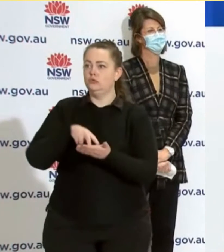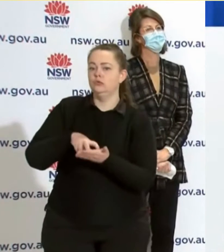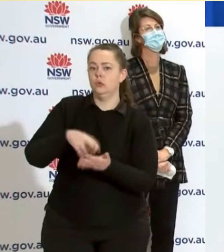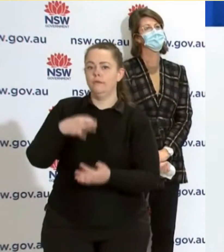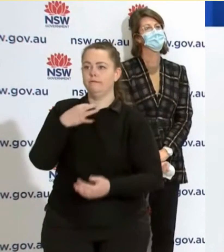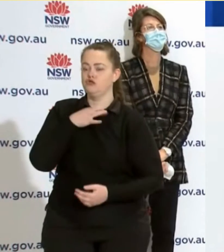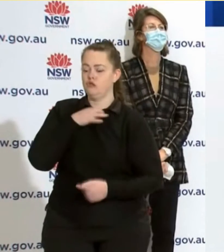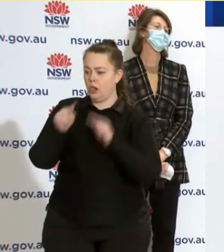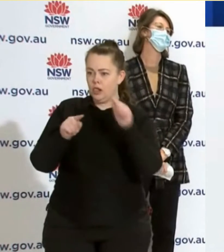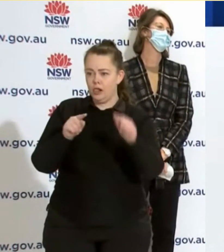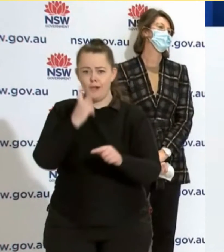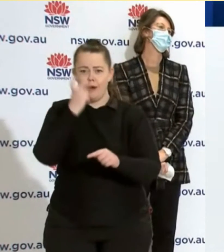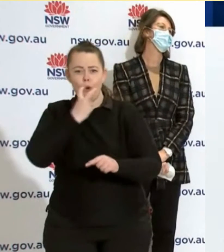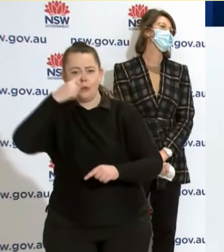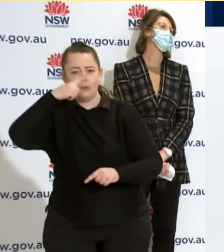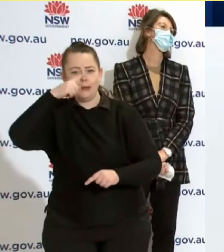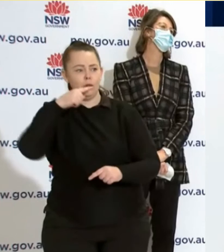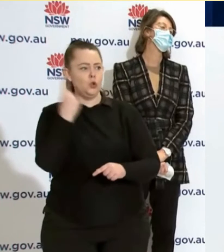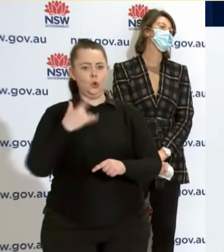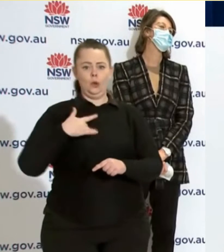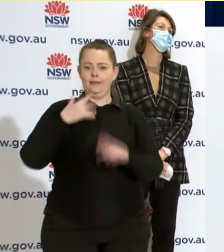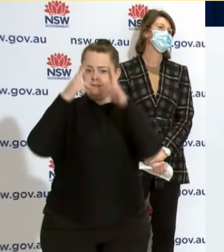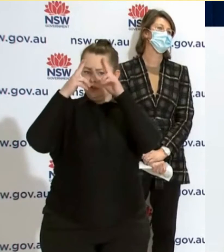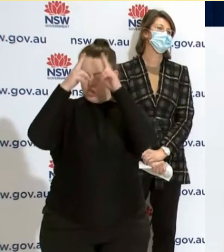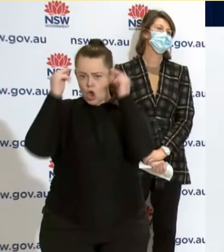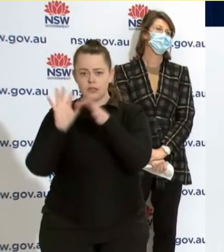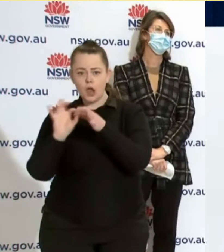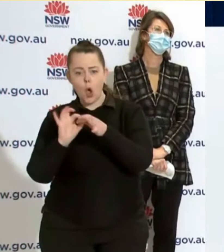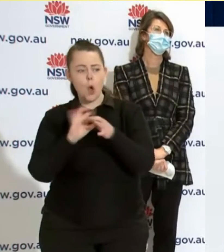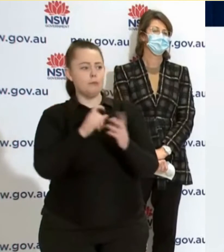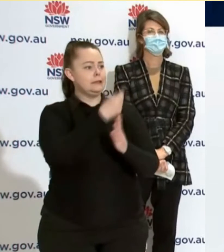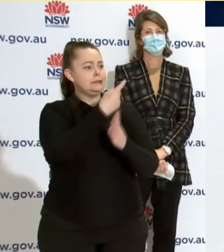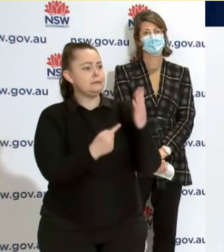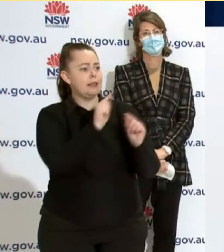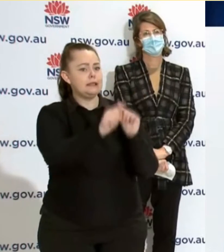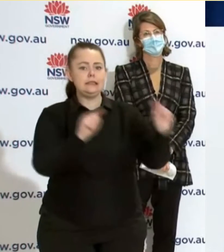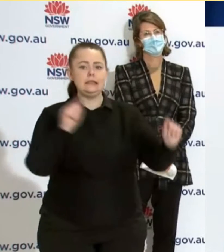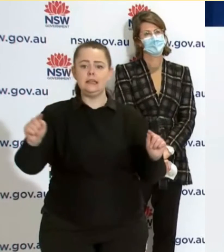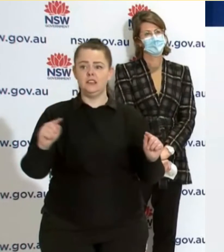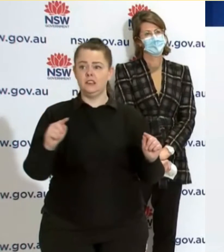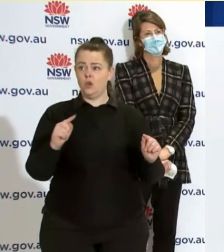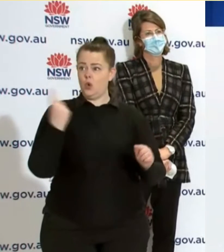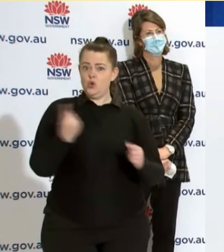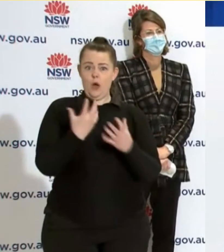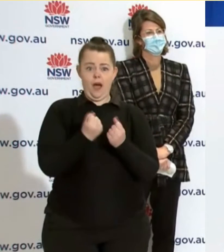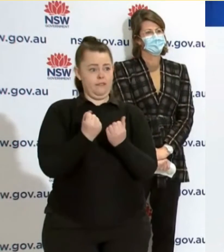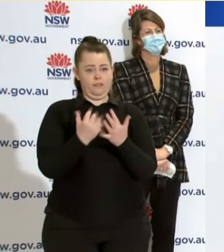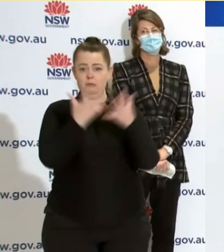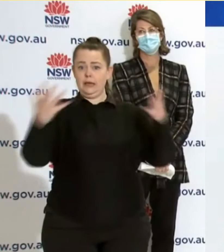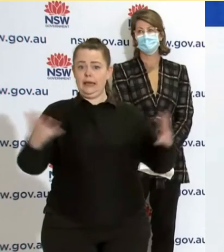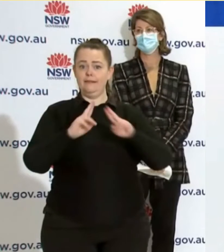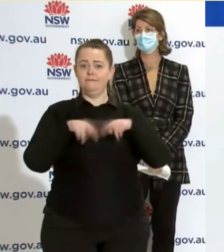care residents, our disability home residents, but they're also the people that live in large households that have to